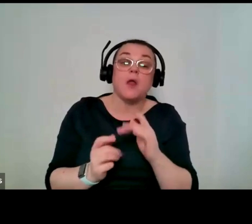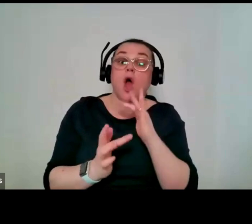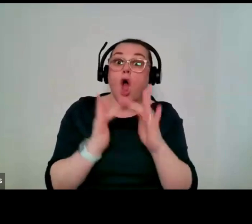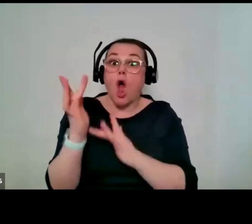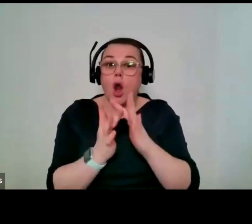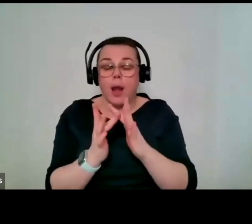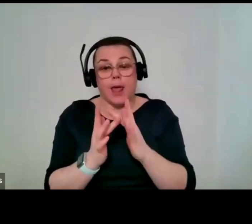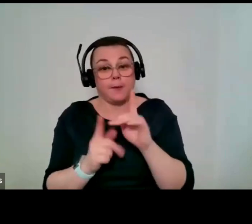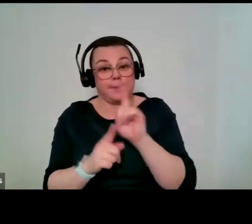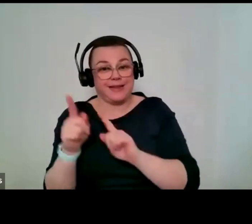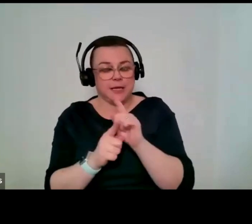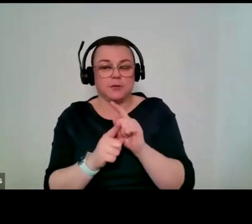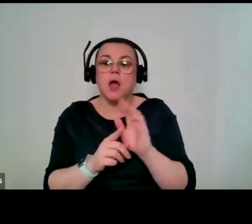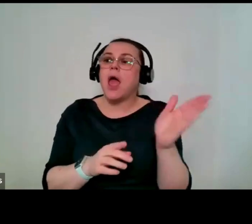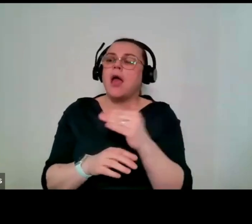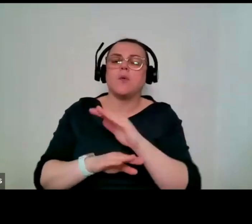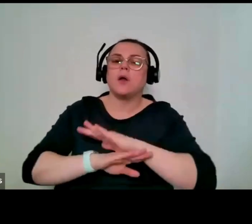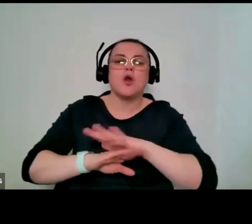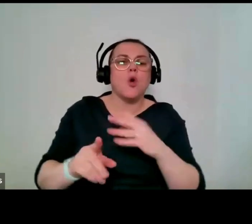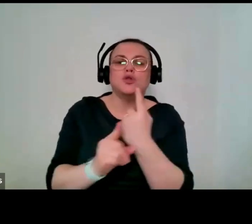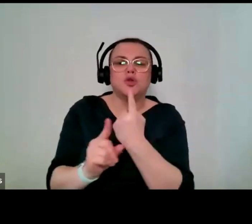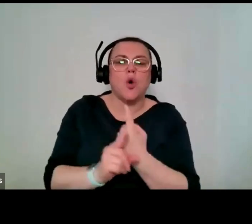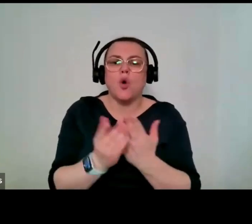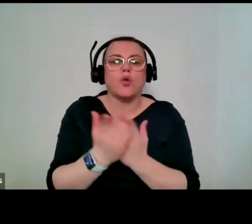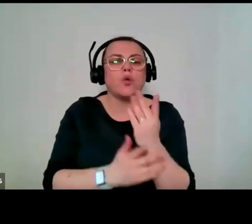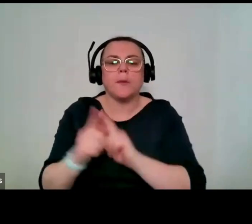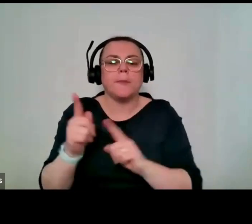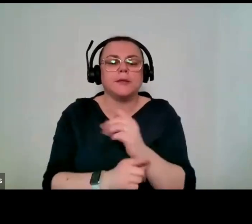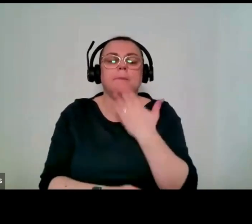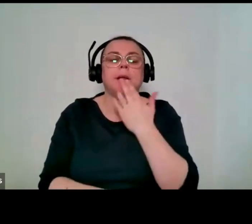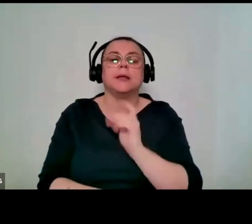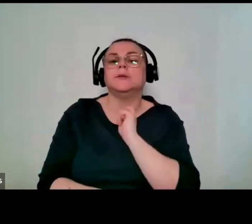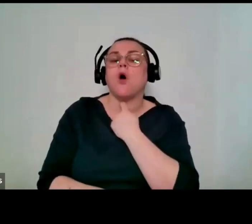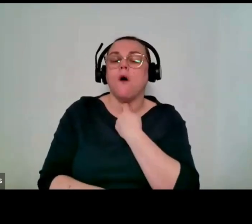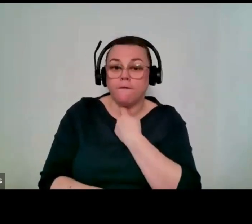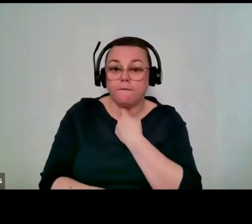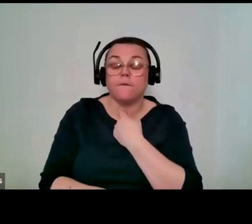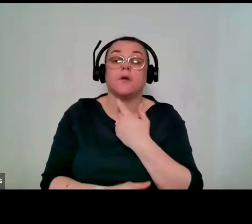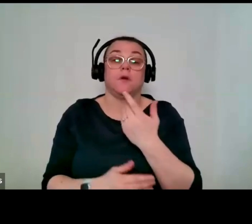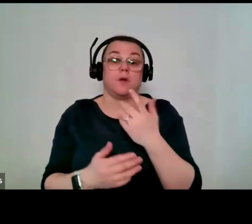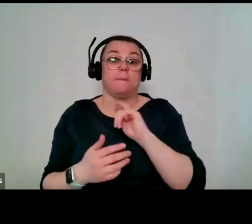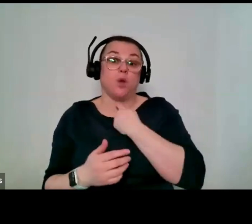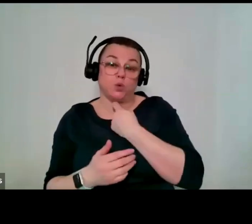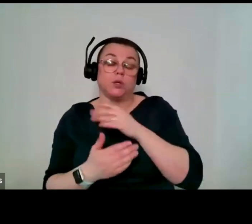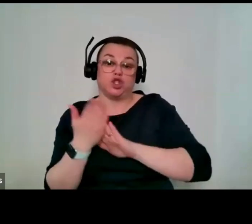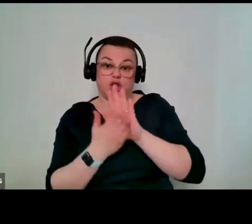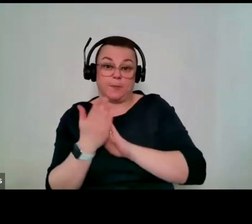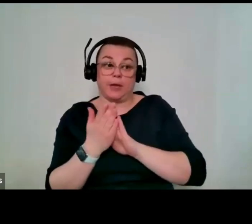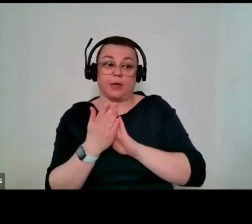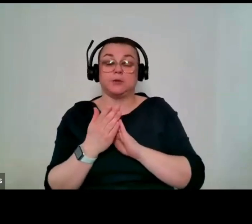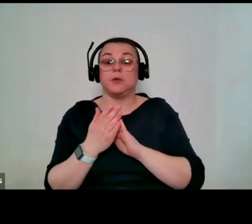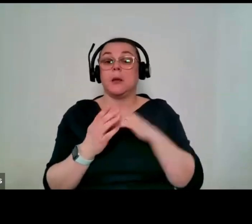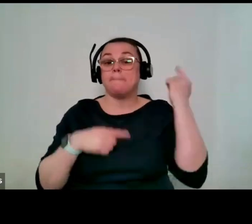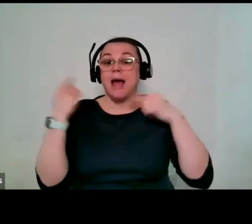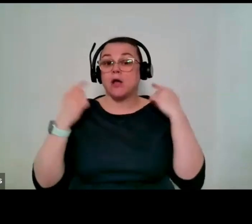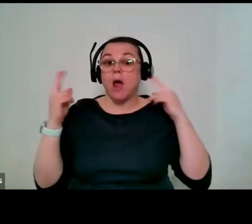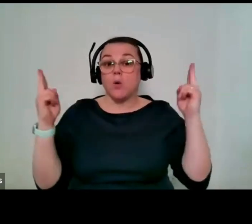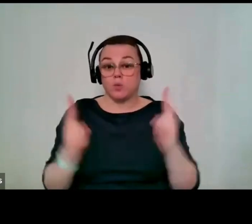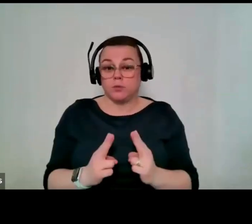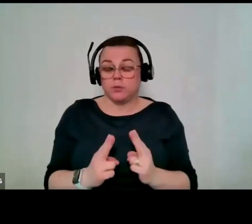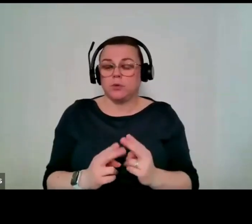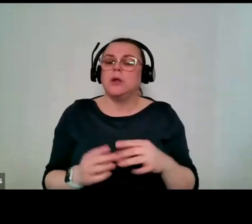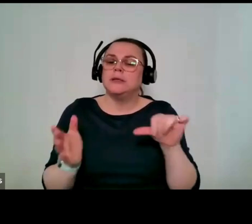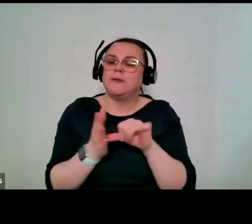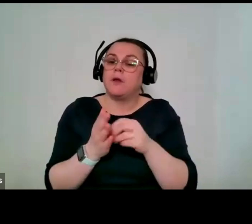most everyone who's not speaking, to help to cut out the background noise, which may be difficult for some of